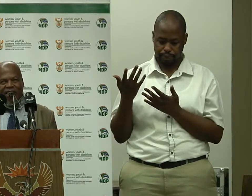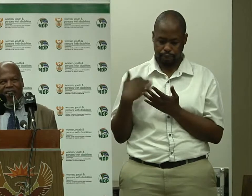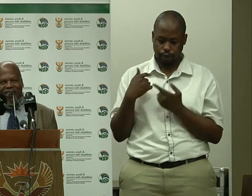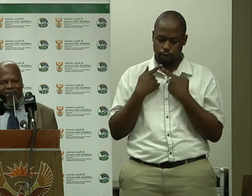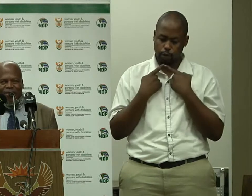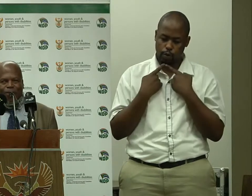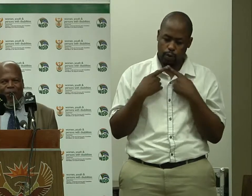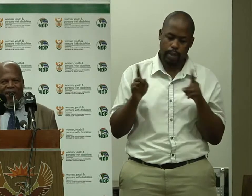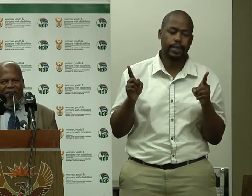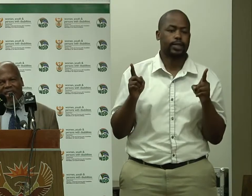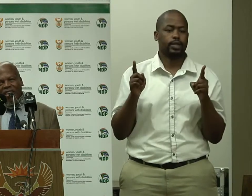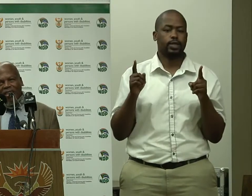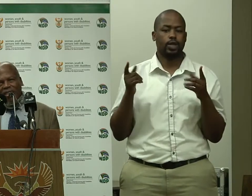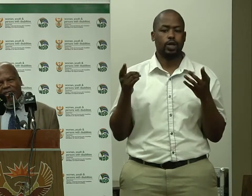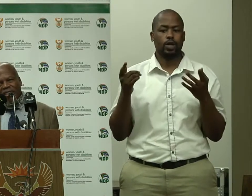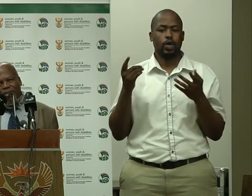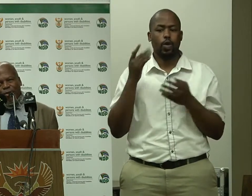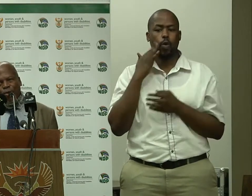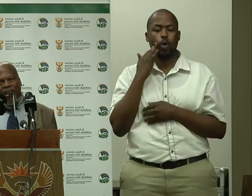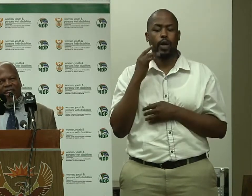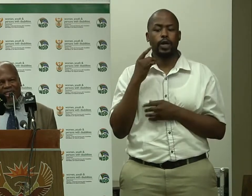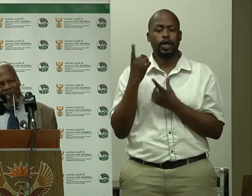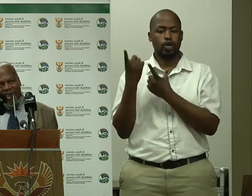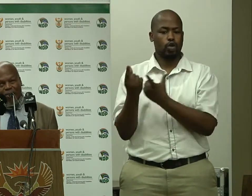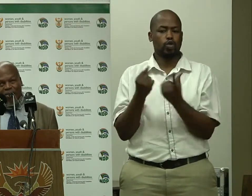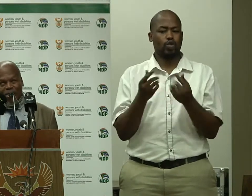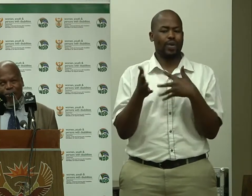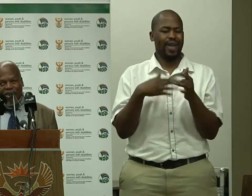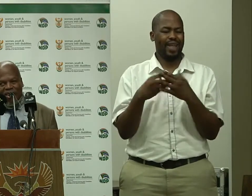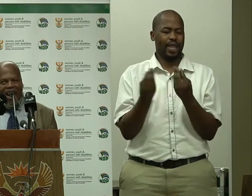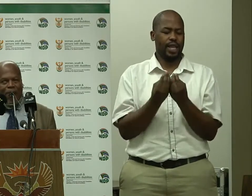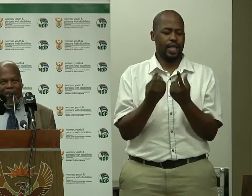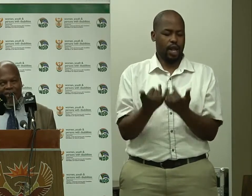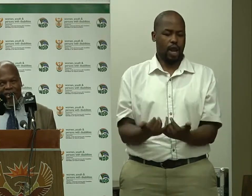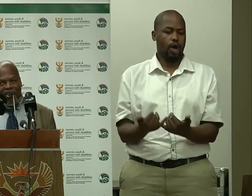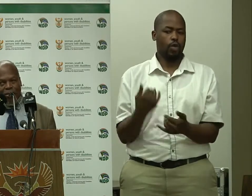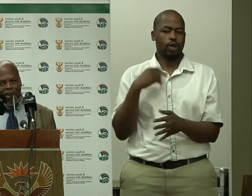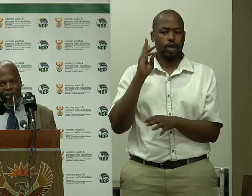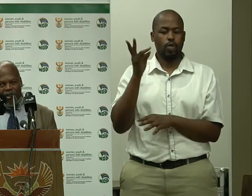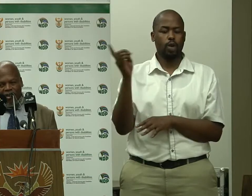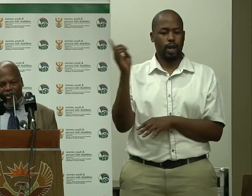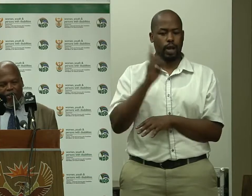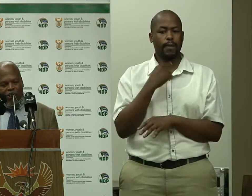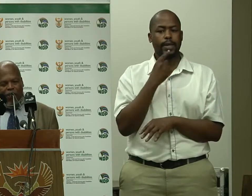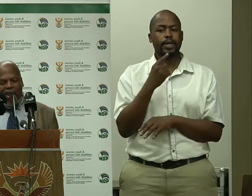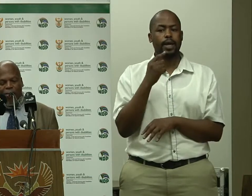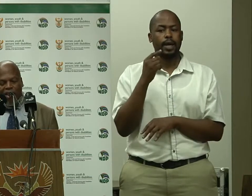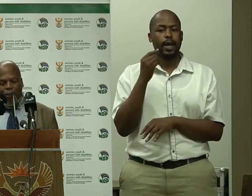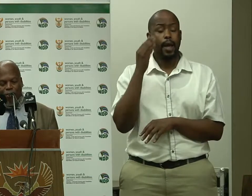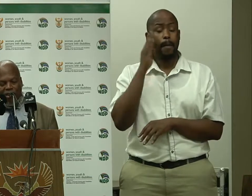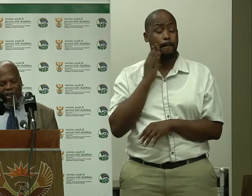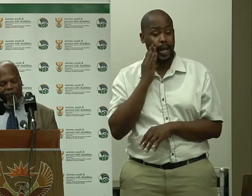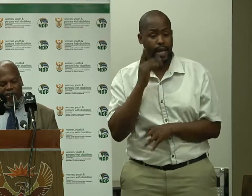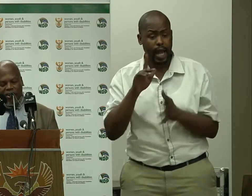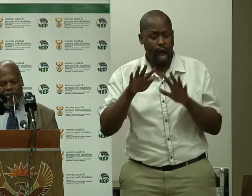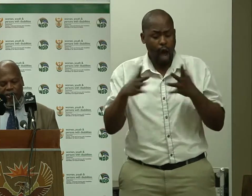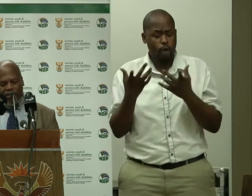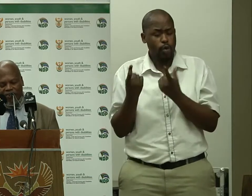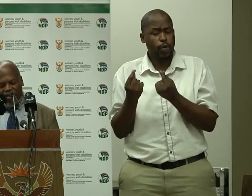extent that when they do anything now, they would come and say, by the way, how do